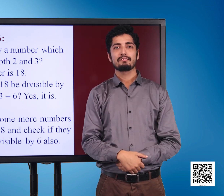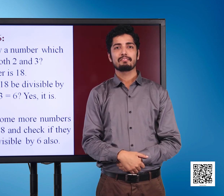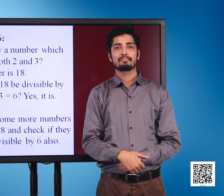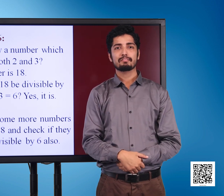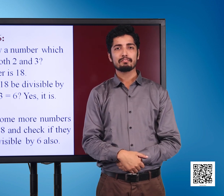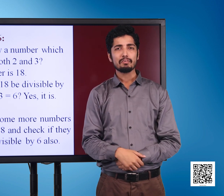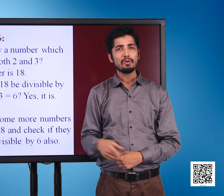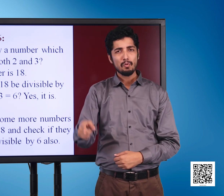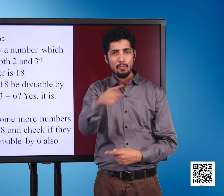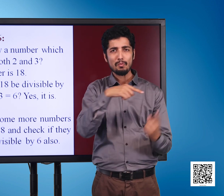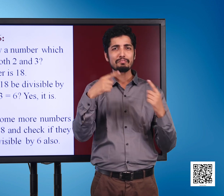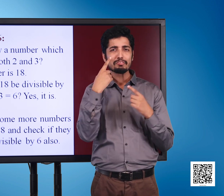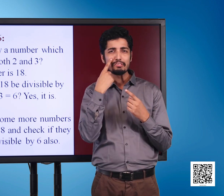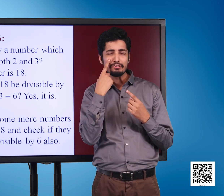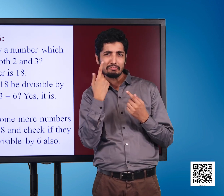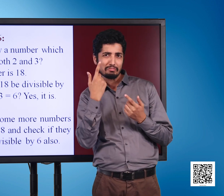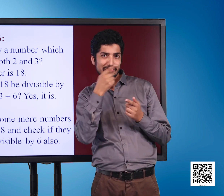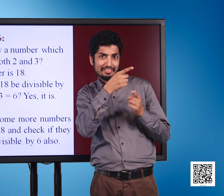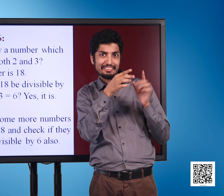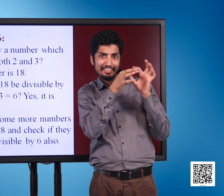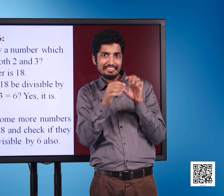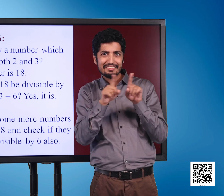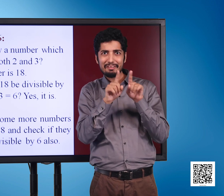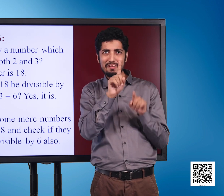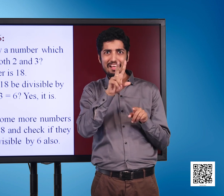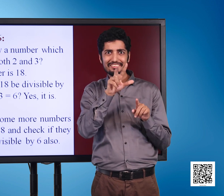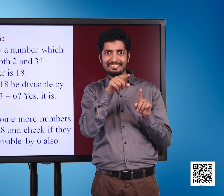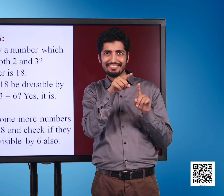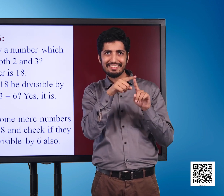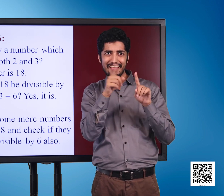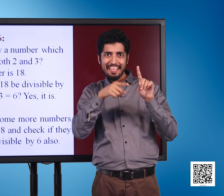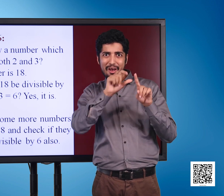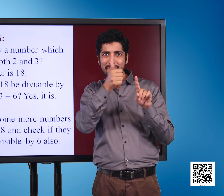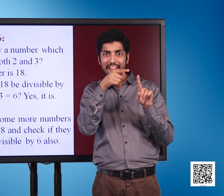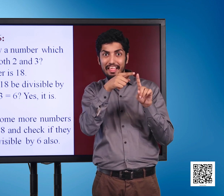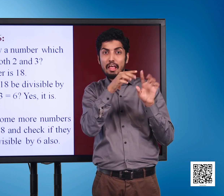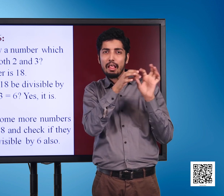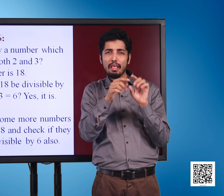Find some more numbers like 18 and check if they are divisible by 6 also.